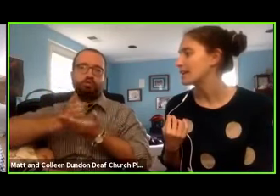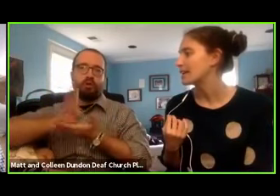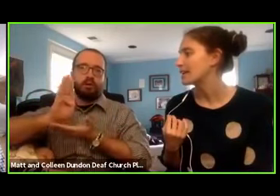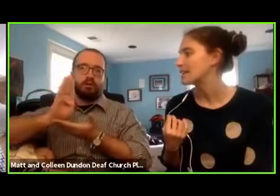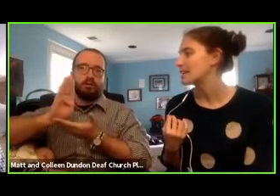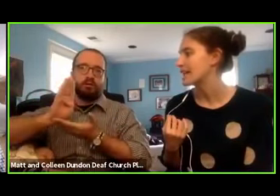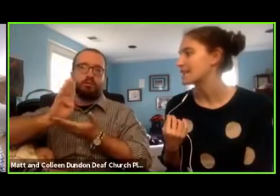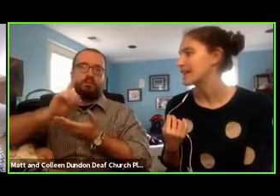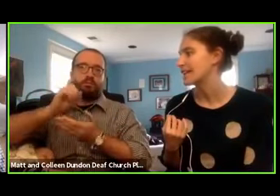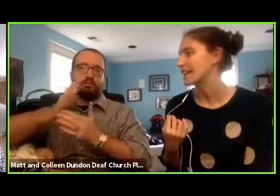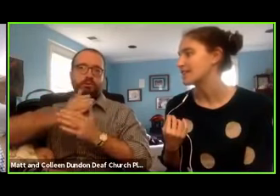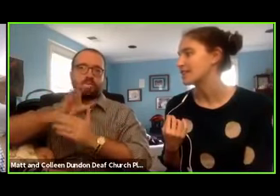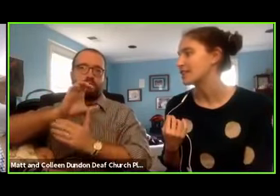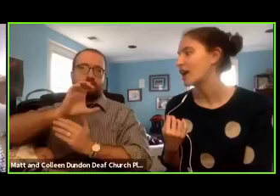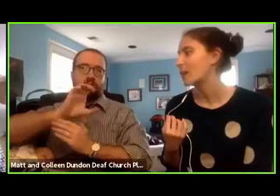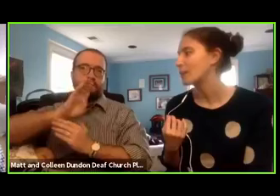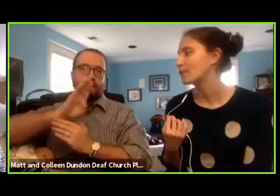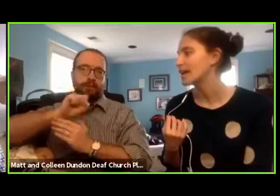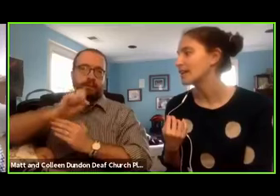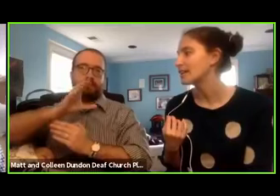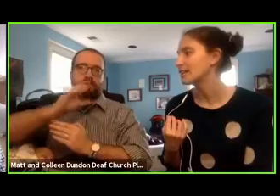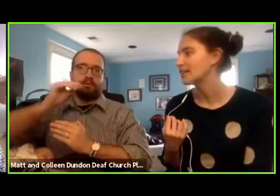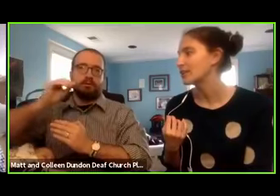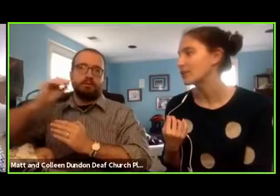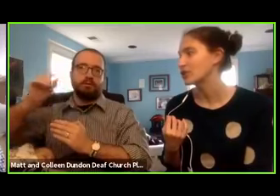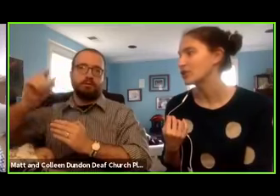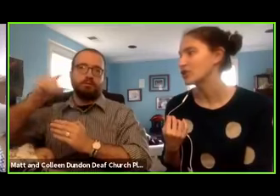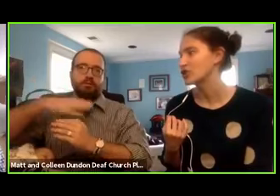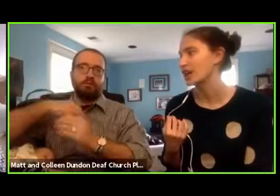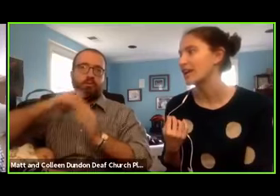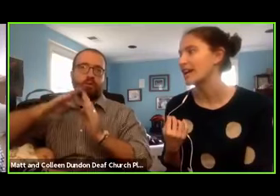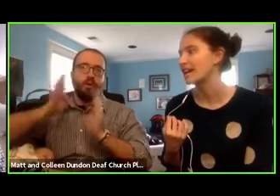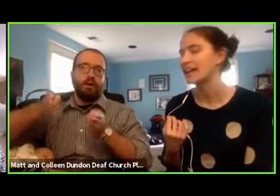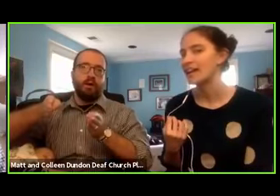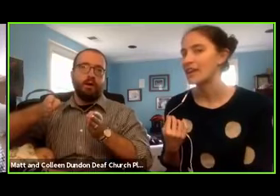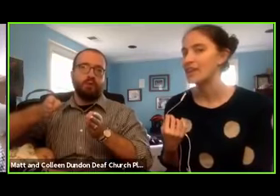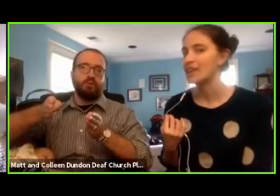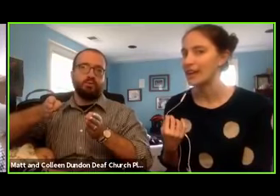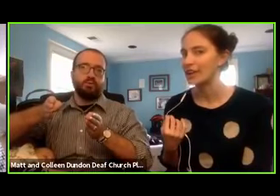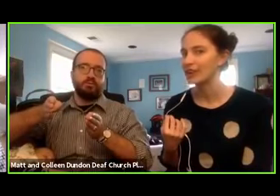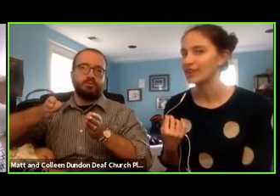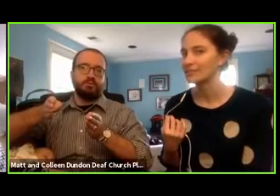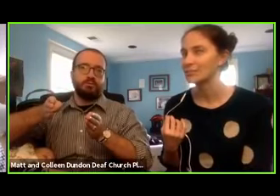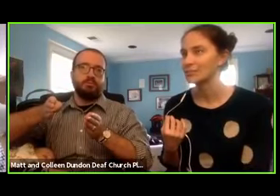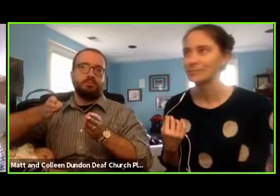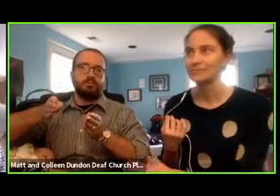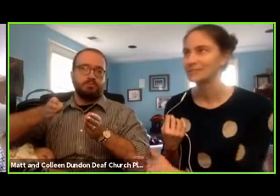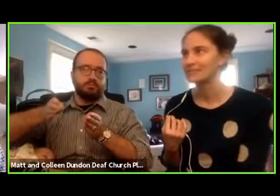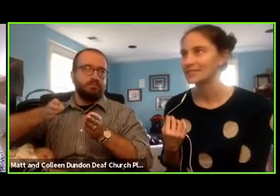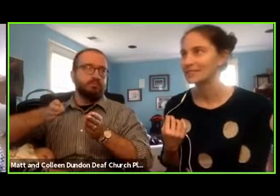because it's against their copyright. You know, you're sharing their